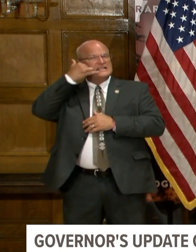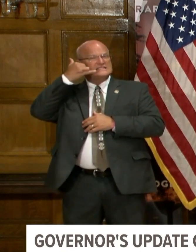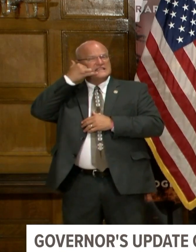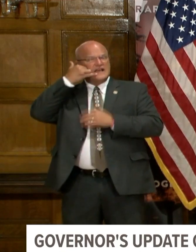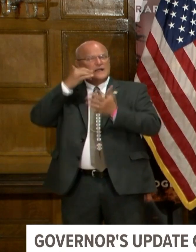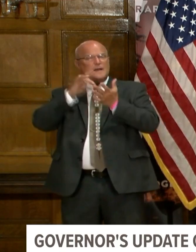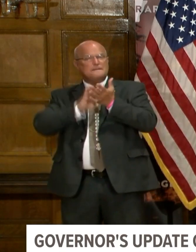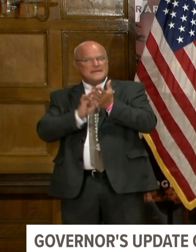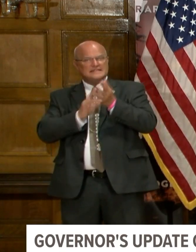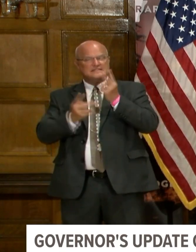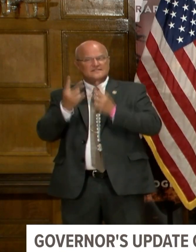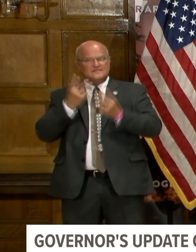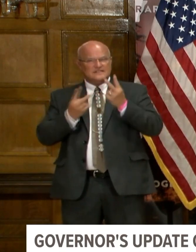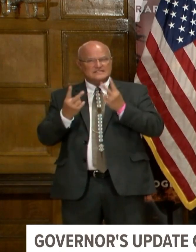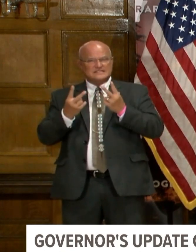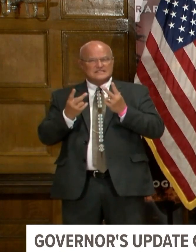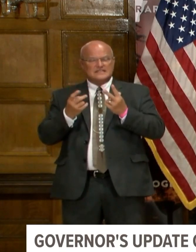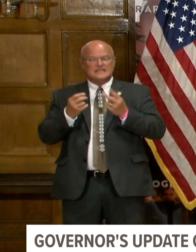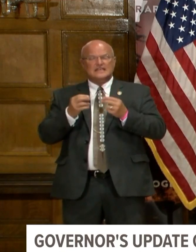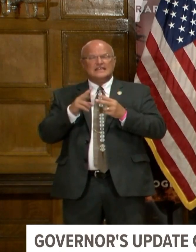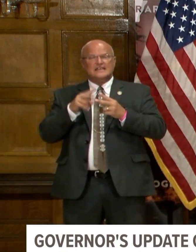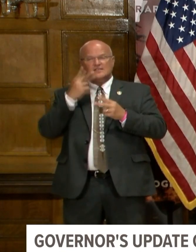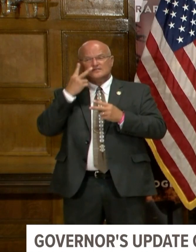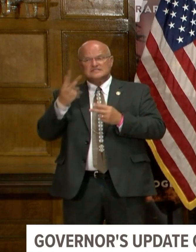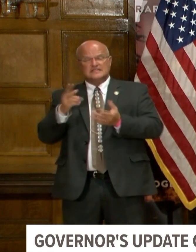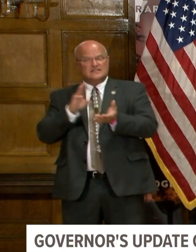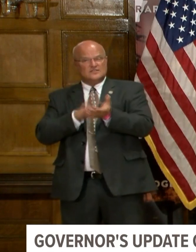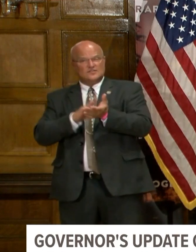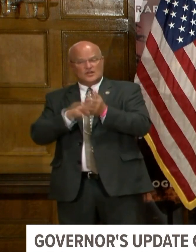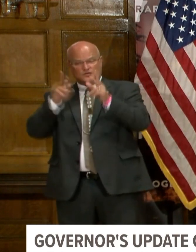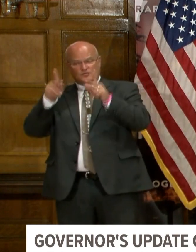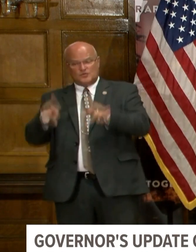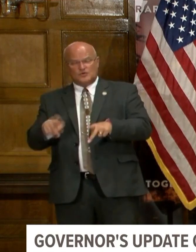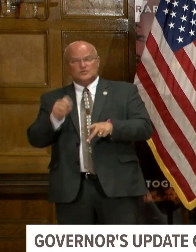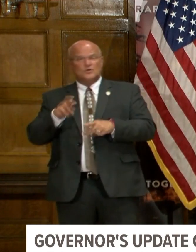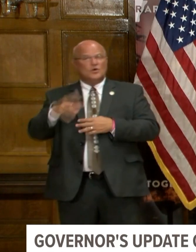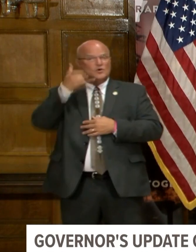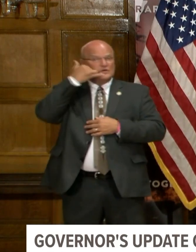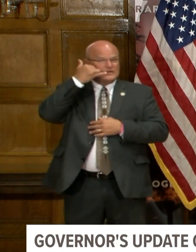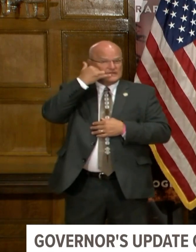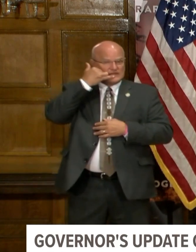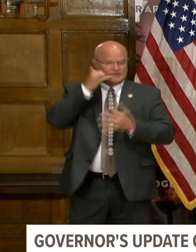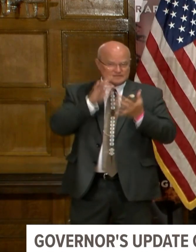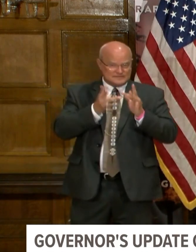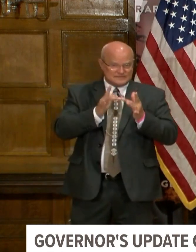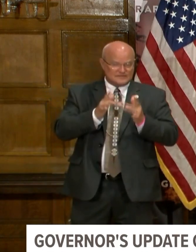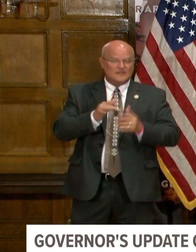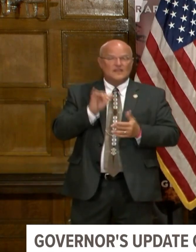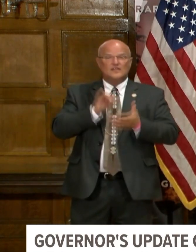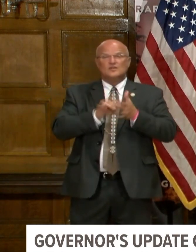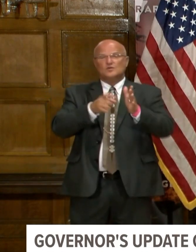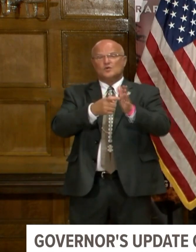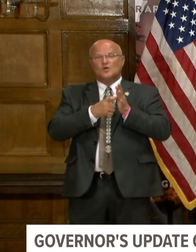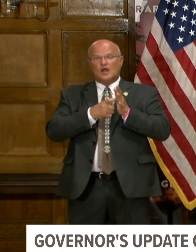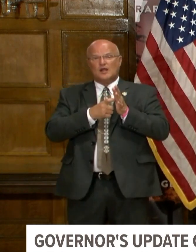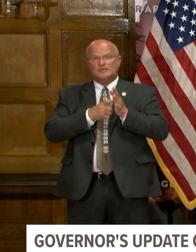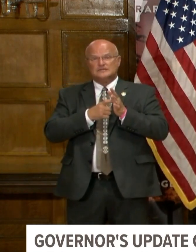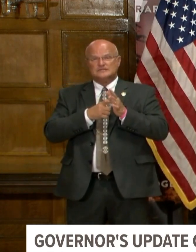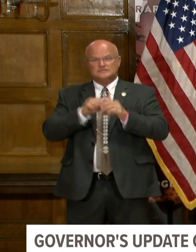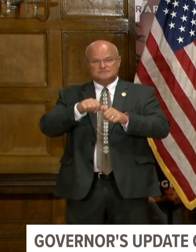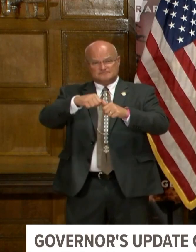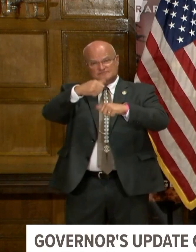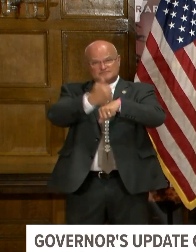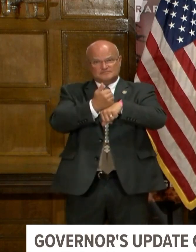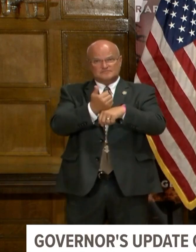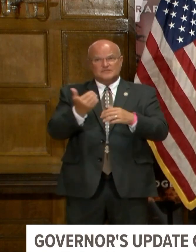So either they can see their doctor in person or continue to use telemedicine. But those requirements will go back into